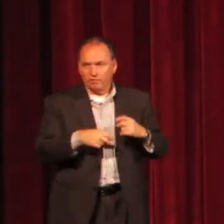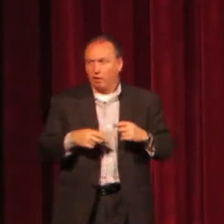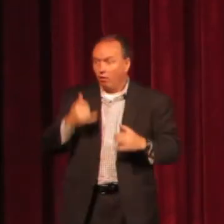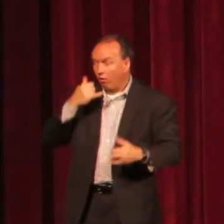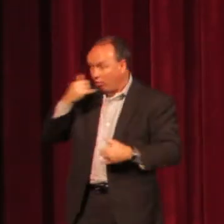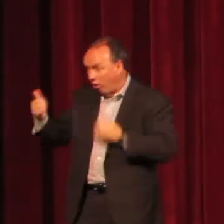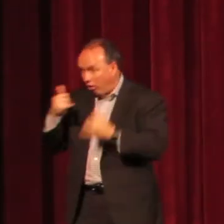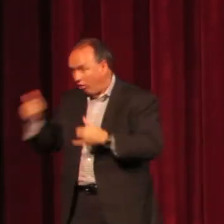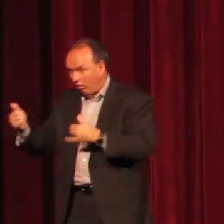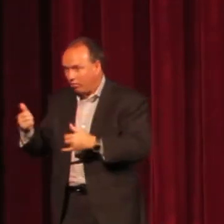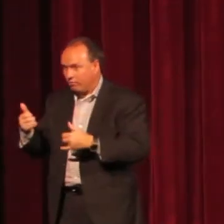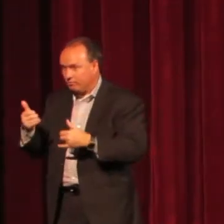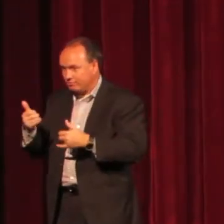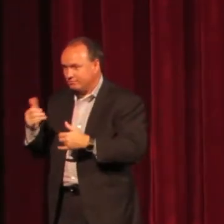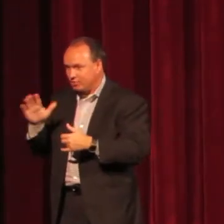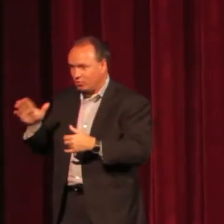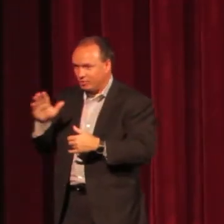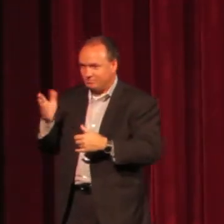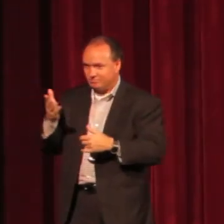phone